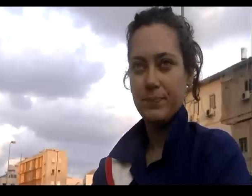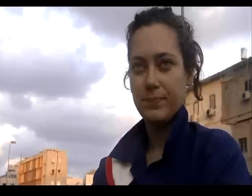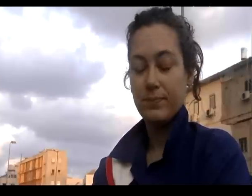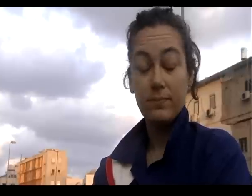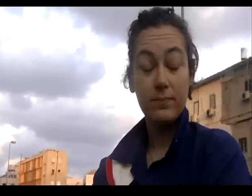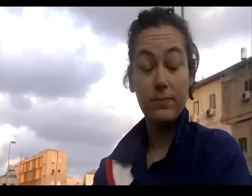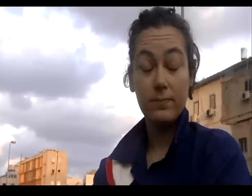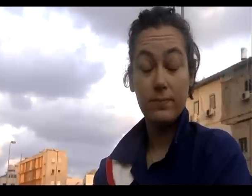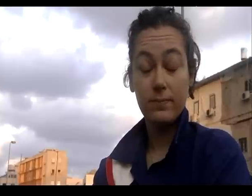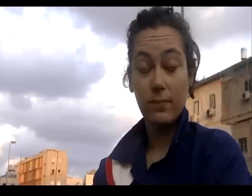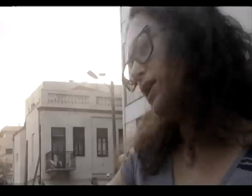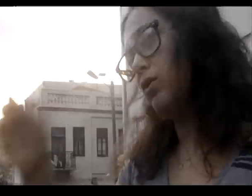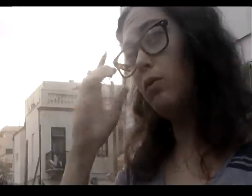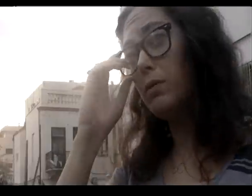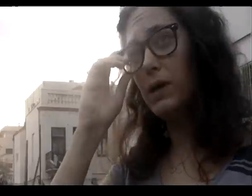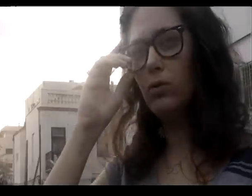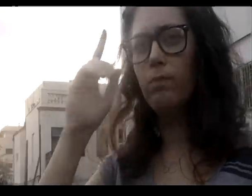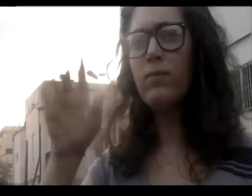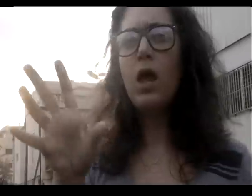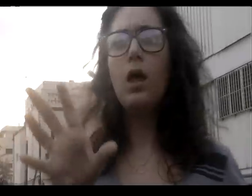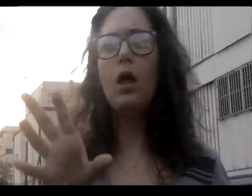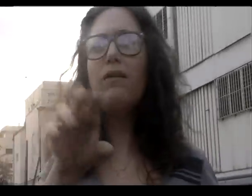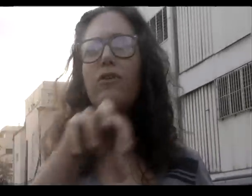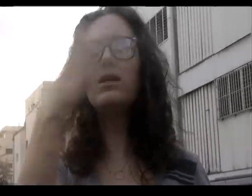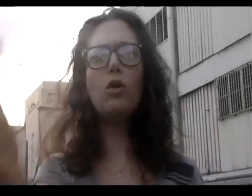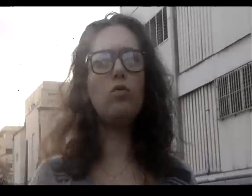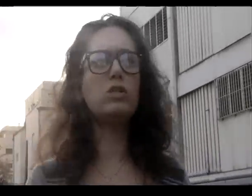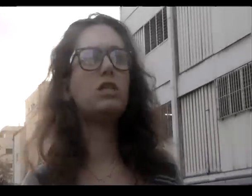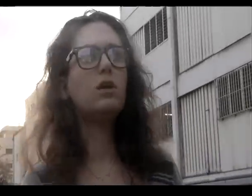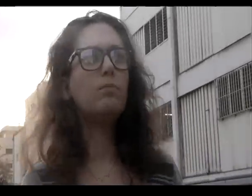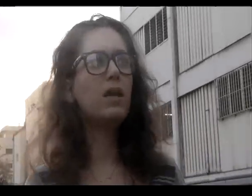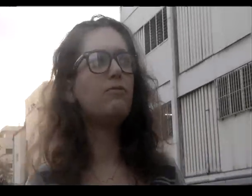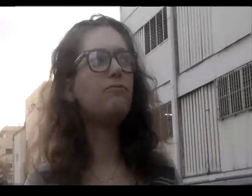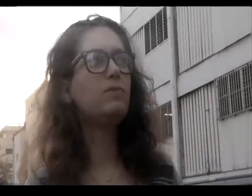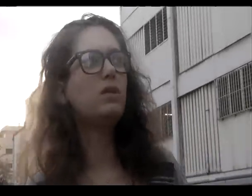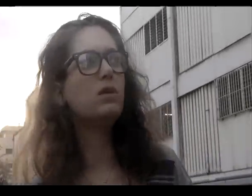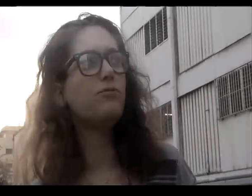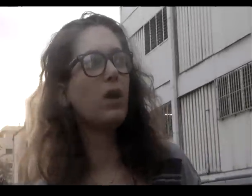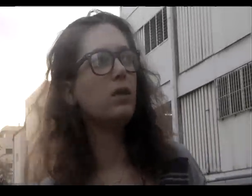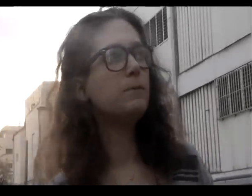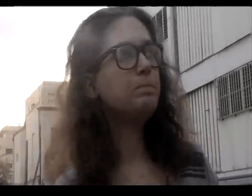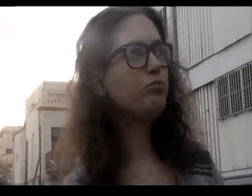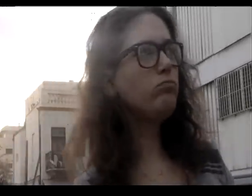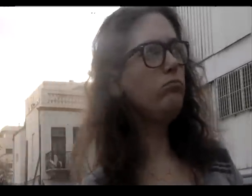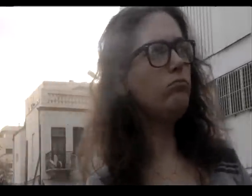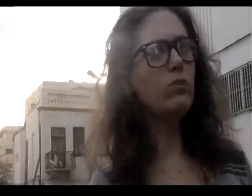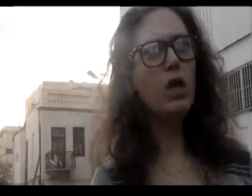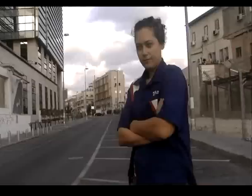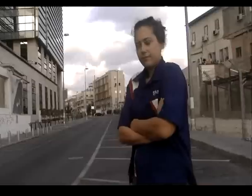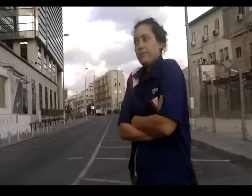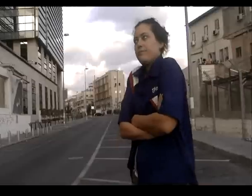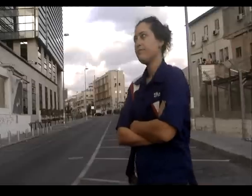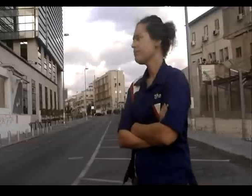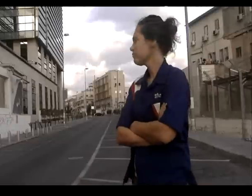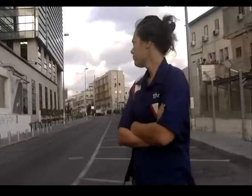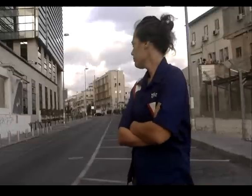you are nasty, I will go away, but no. I have another question, my idiot friend. This question for